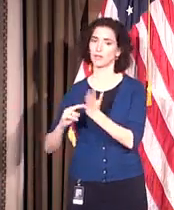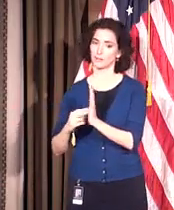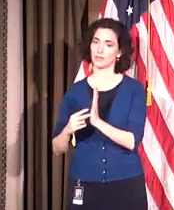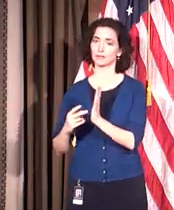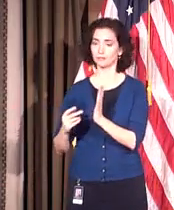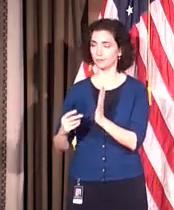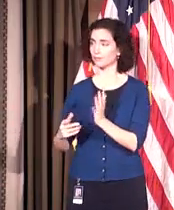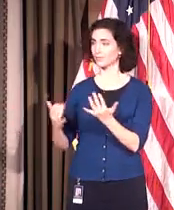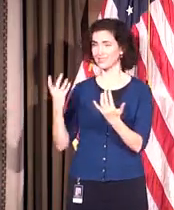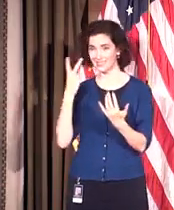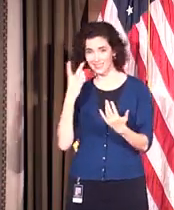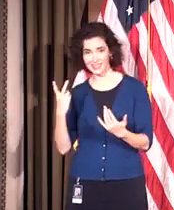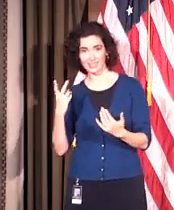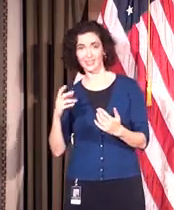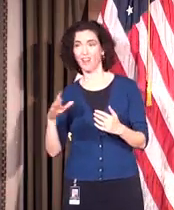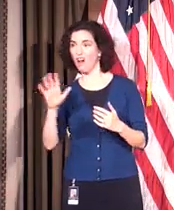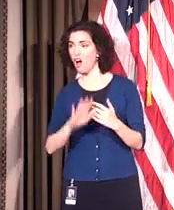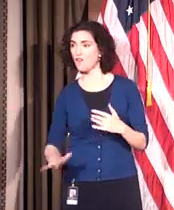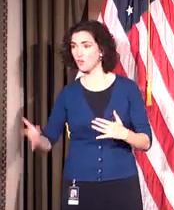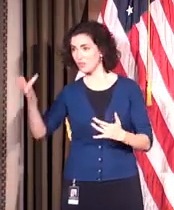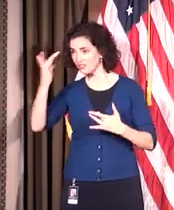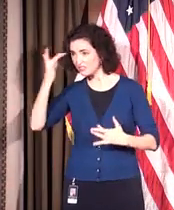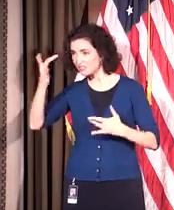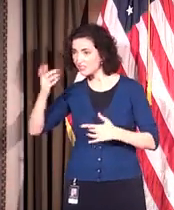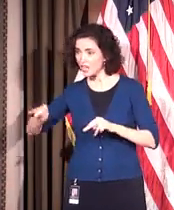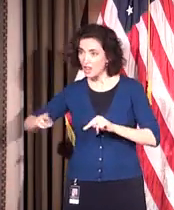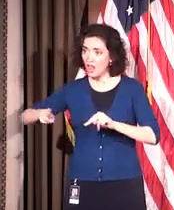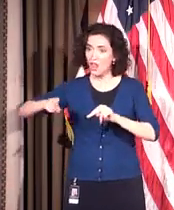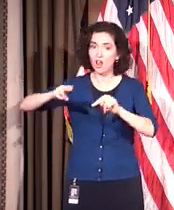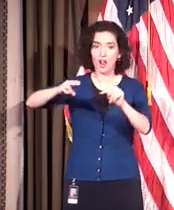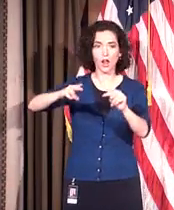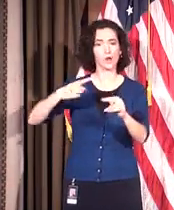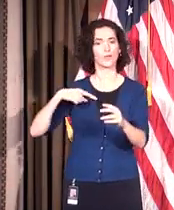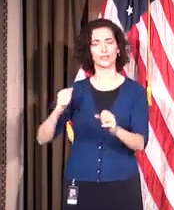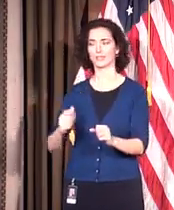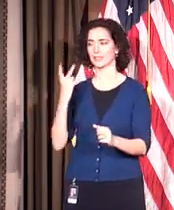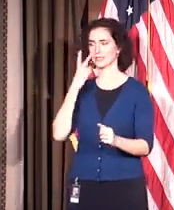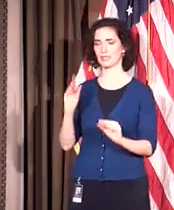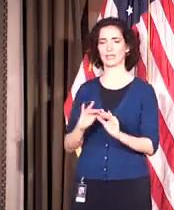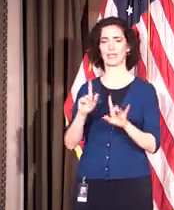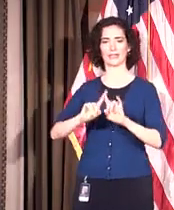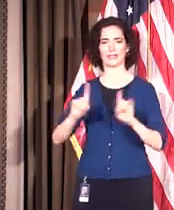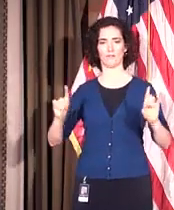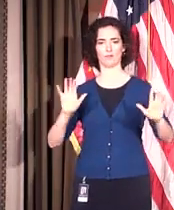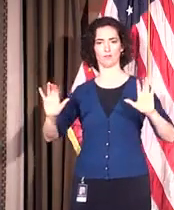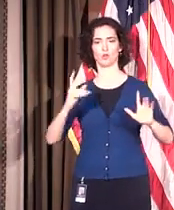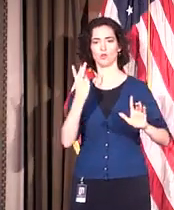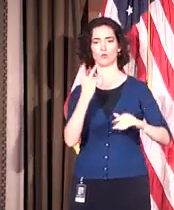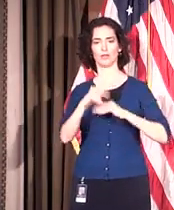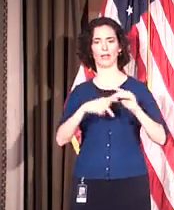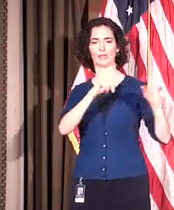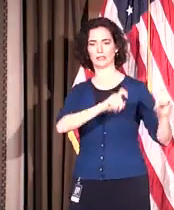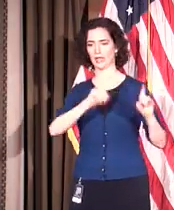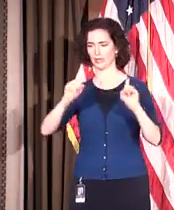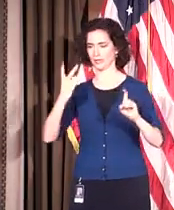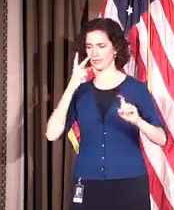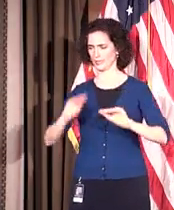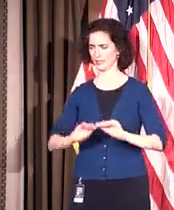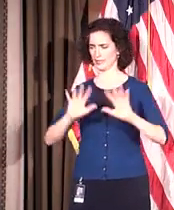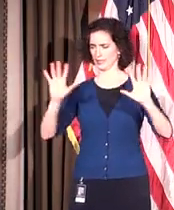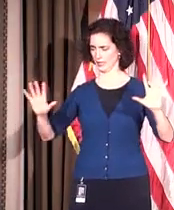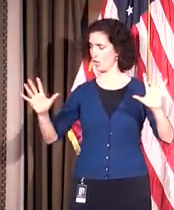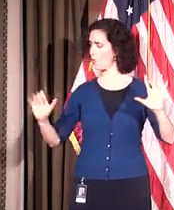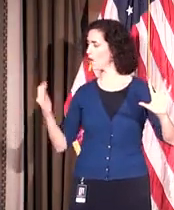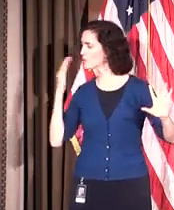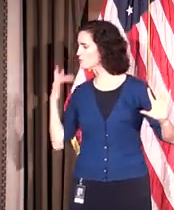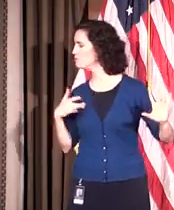as we see cases going up across the board, we need to make sure that we have good visibility across the board. We want as much signal coming in